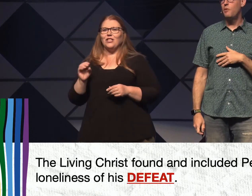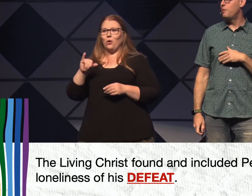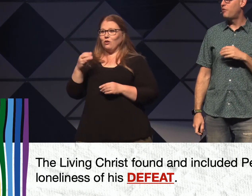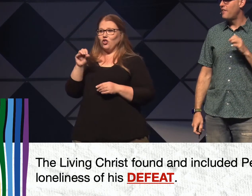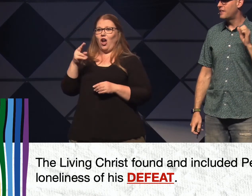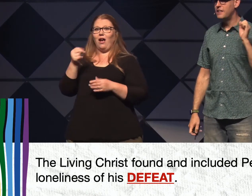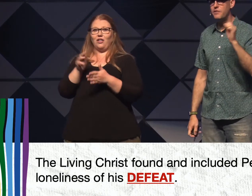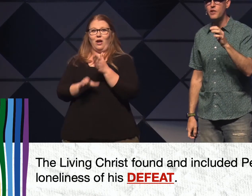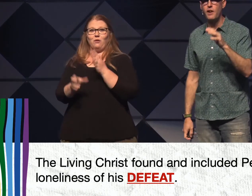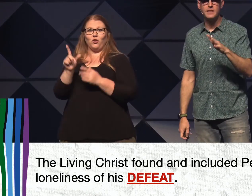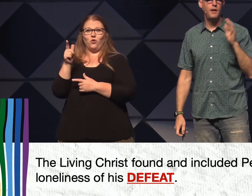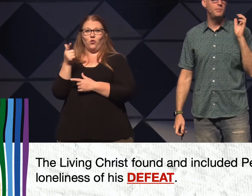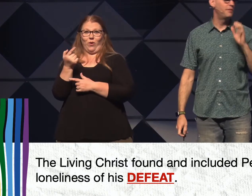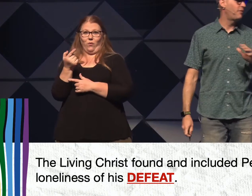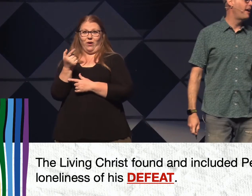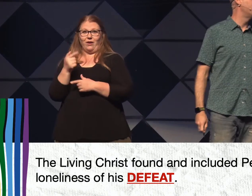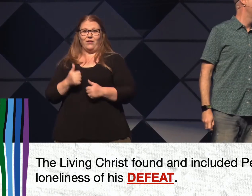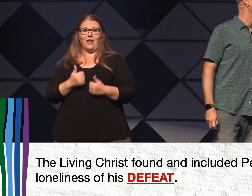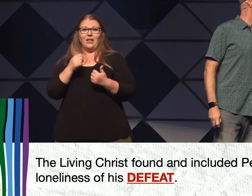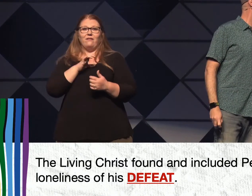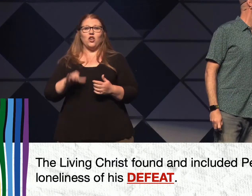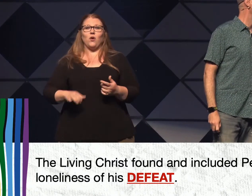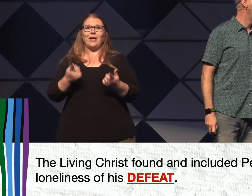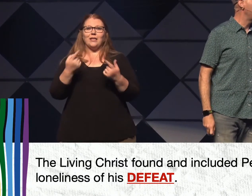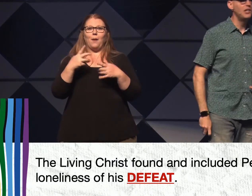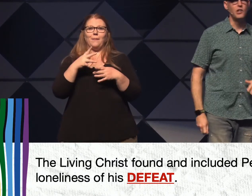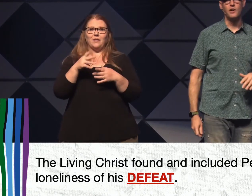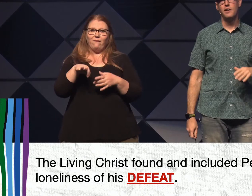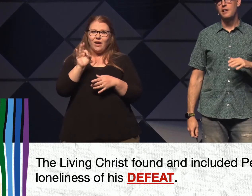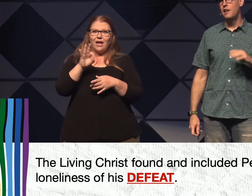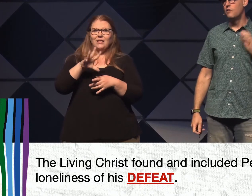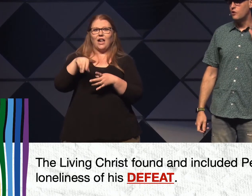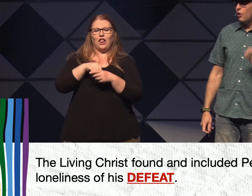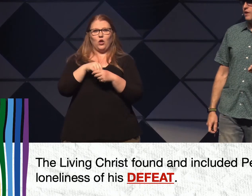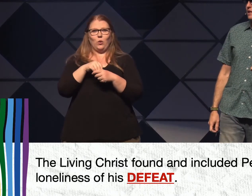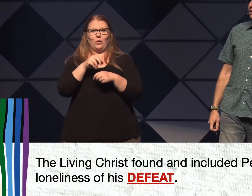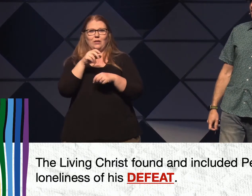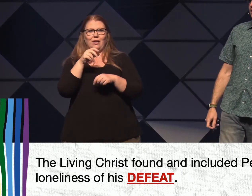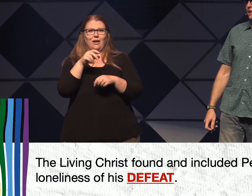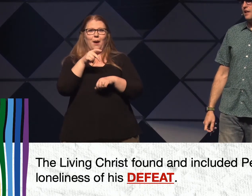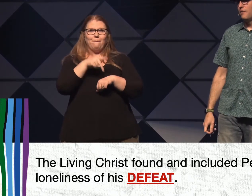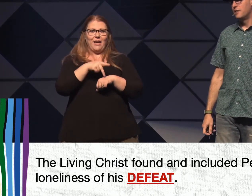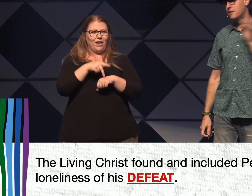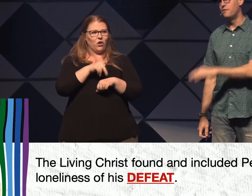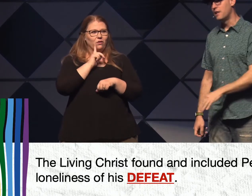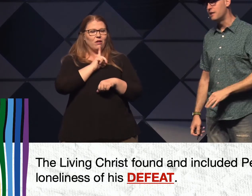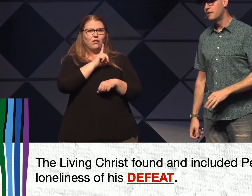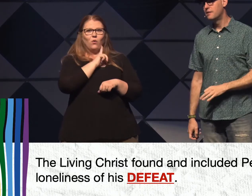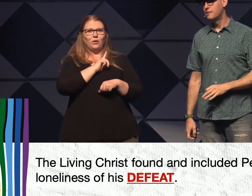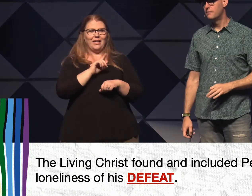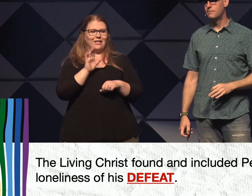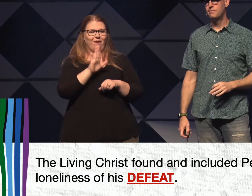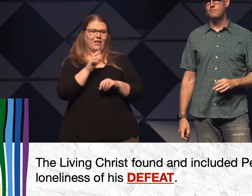chapter 21, we find that the living Christ comes and finds and includes Peter in the loneliness of his